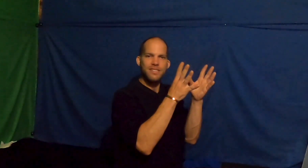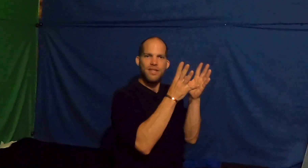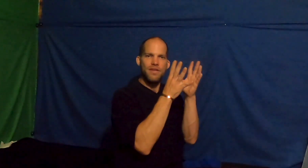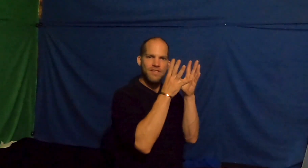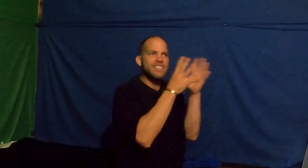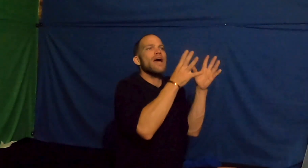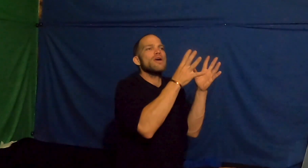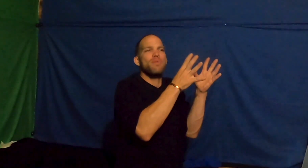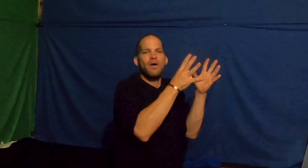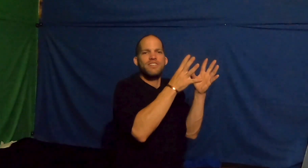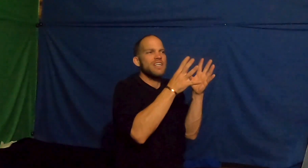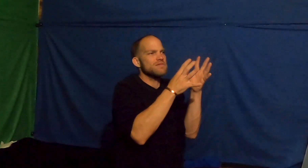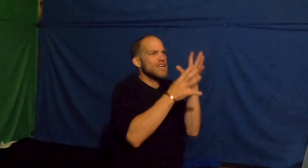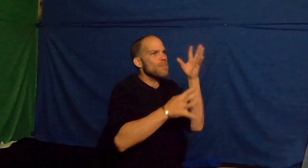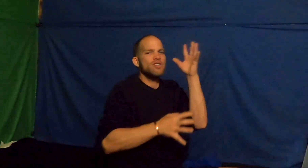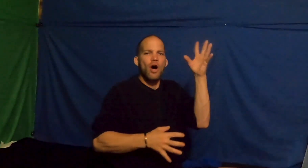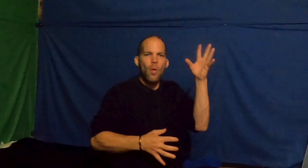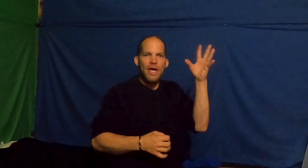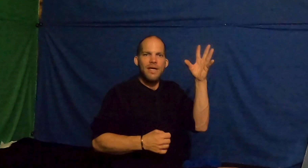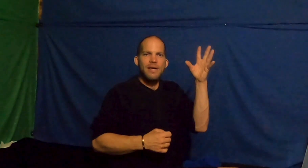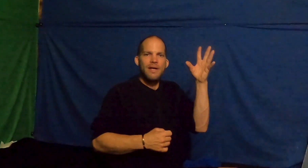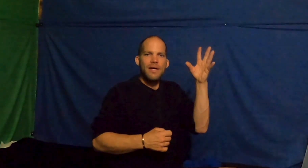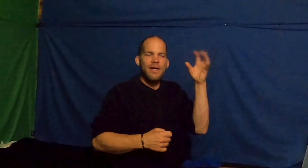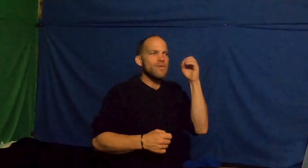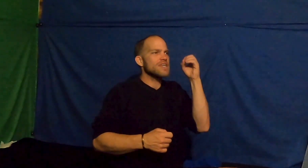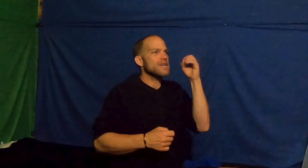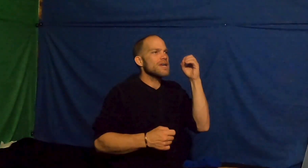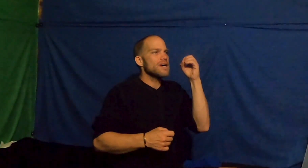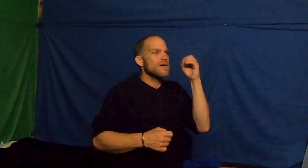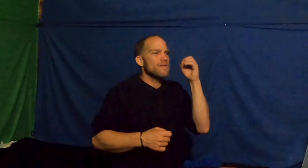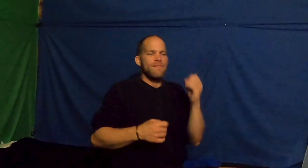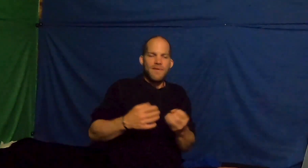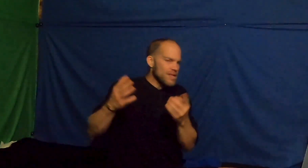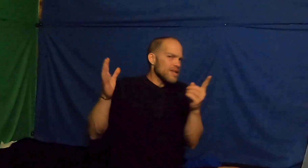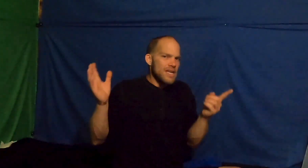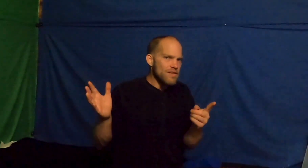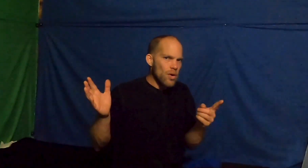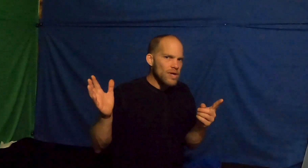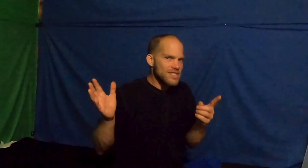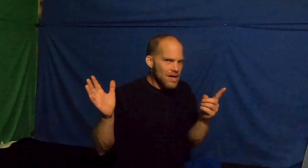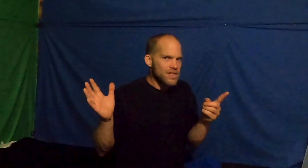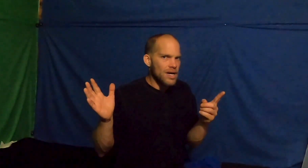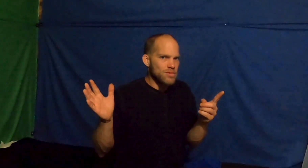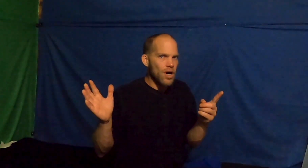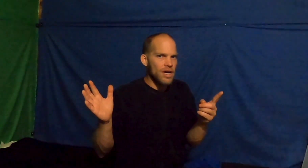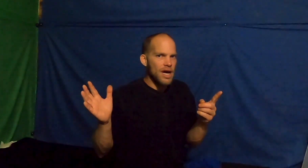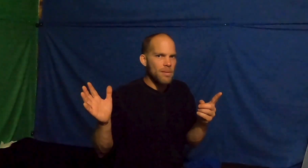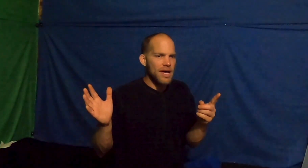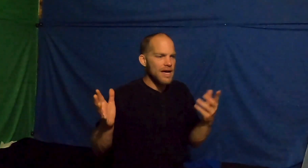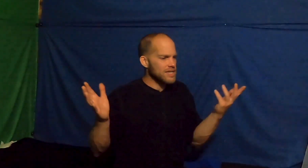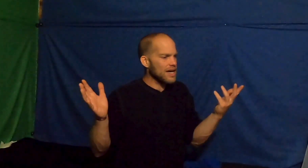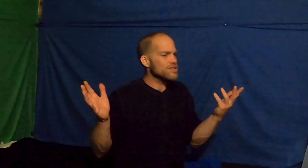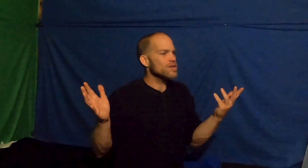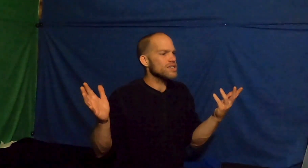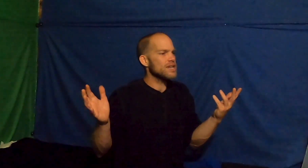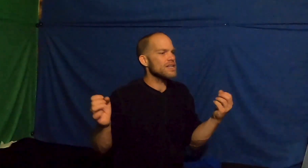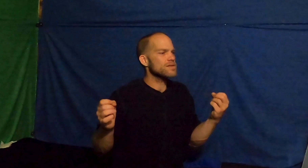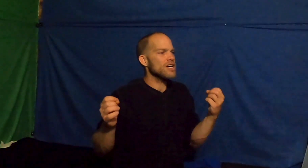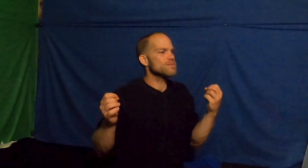the scary parts and kept going, it was like, even though it sounds like I'm talking out of my ass, I guess you could say it's more